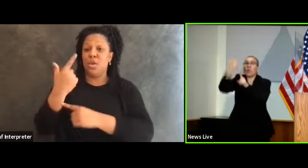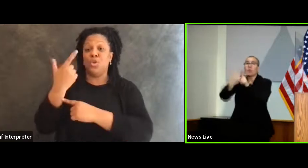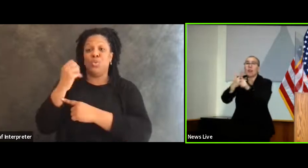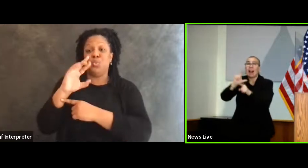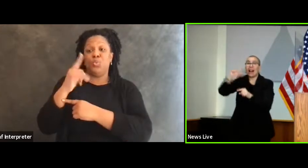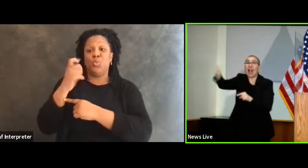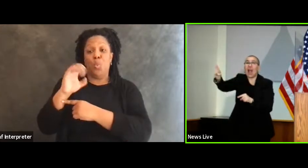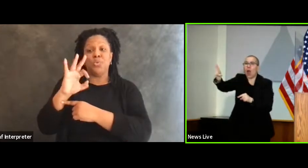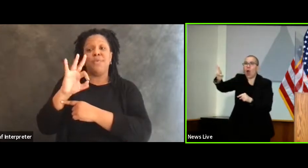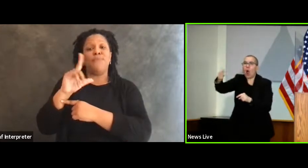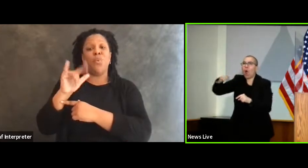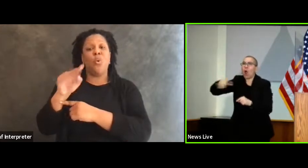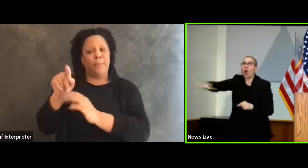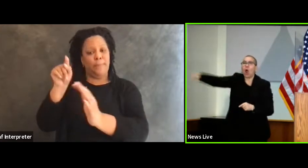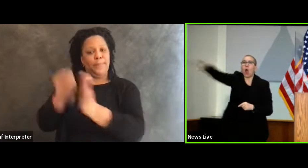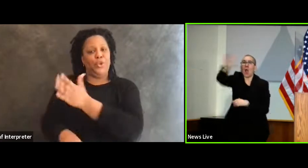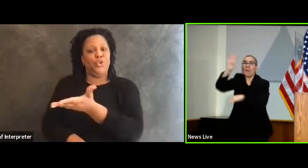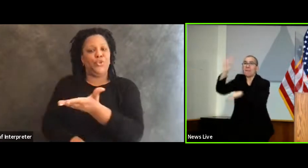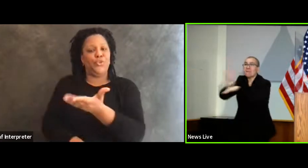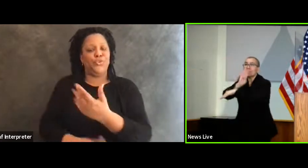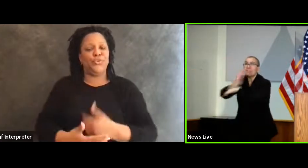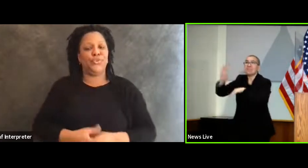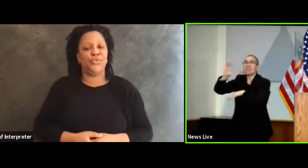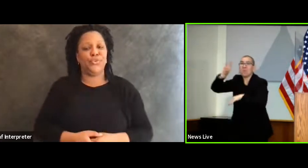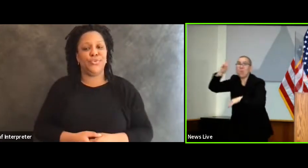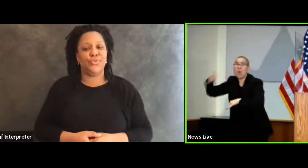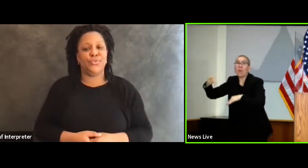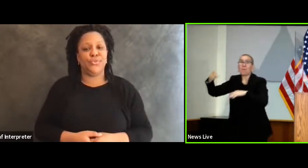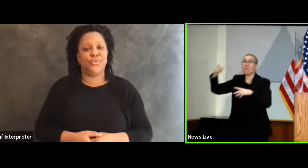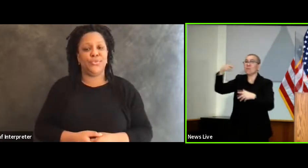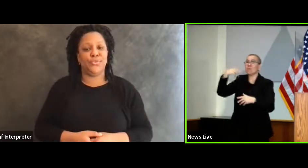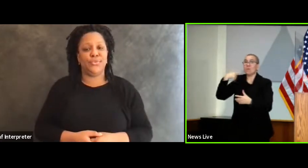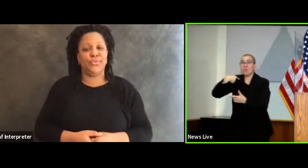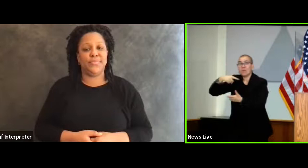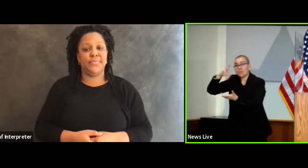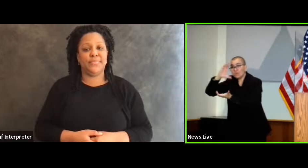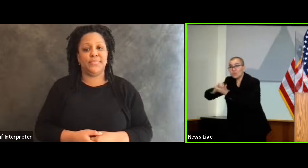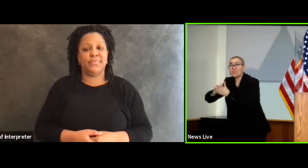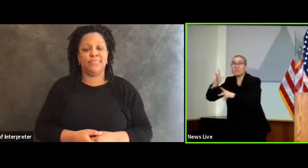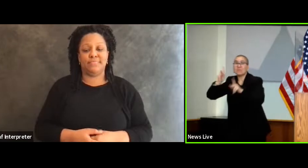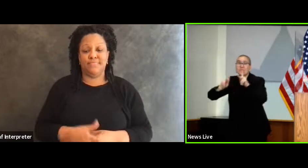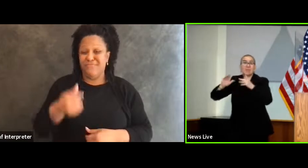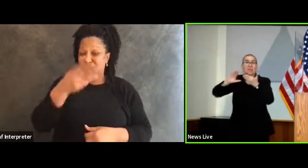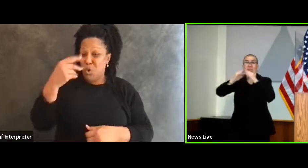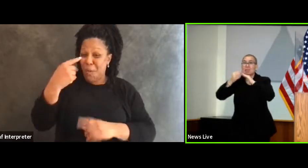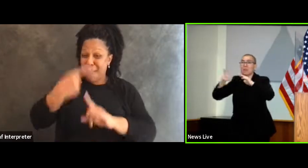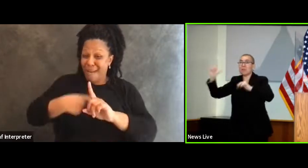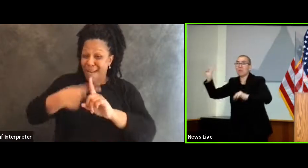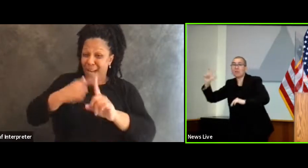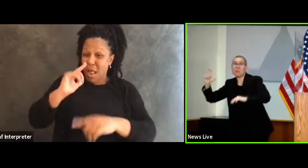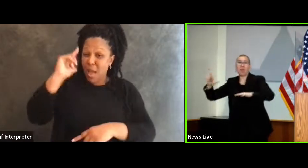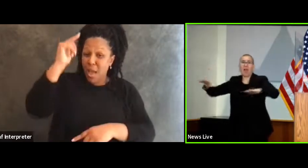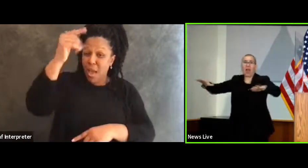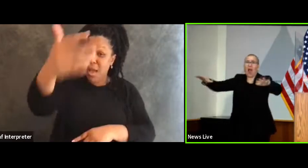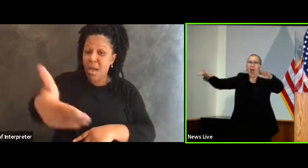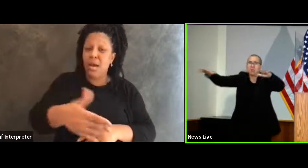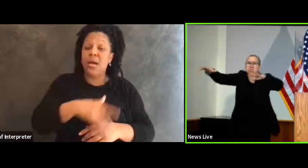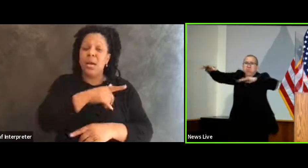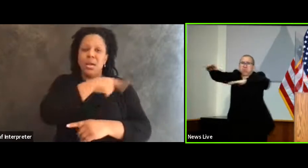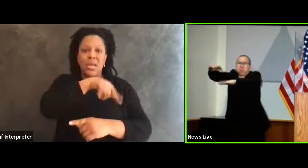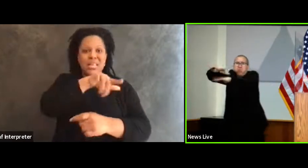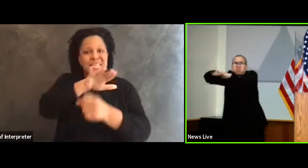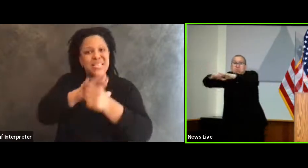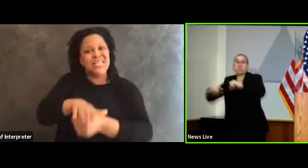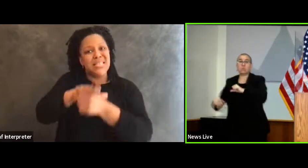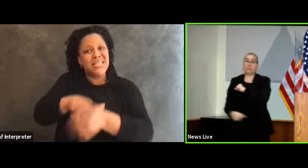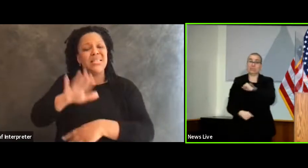citizens, businesses, corporations, faith communities, the Minnesota Senate Republican majority finally agreed,